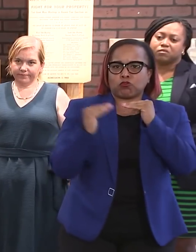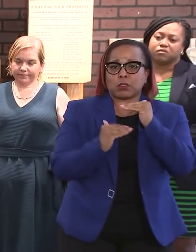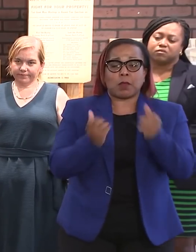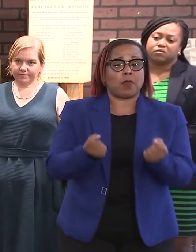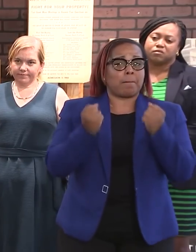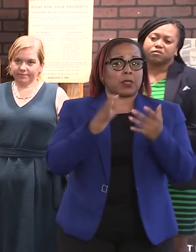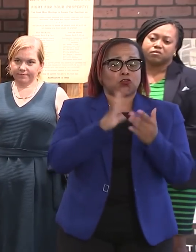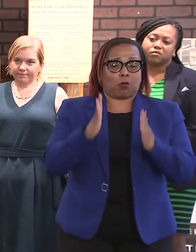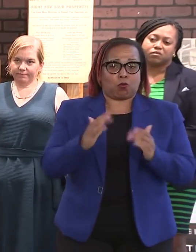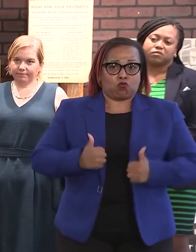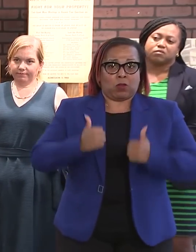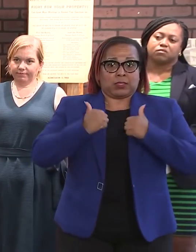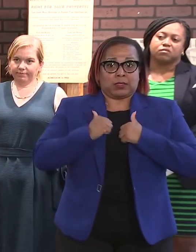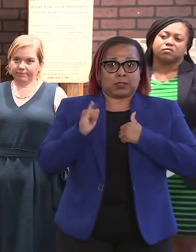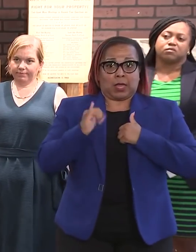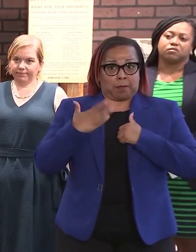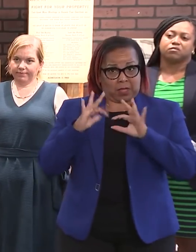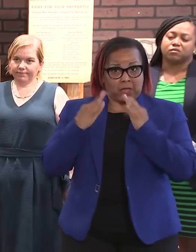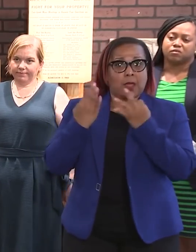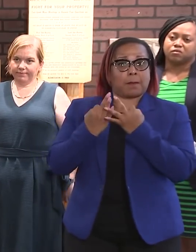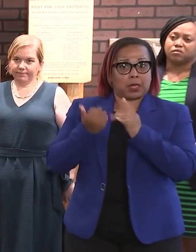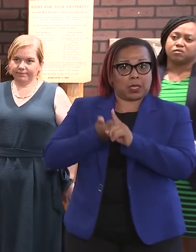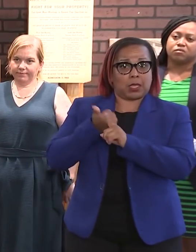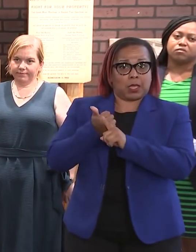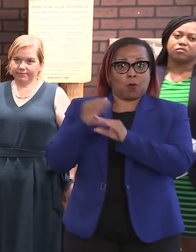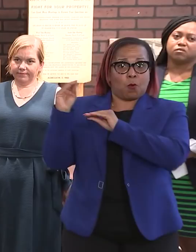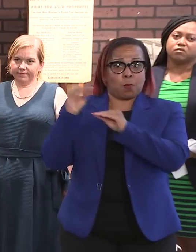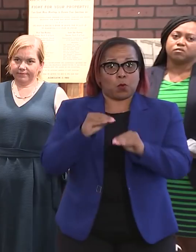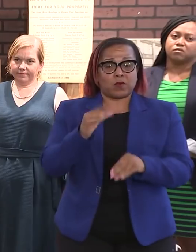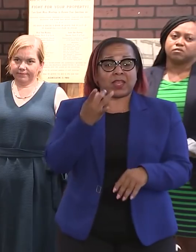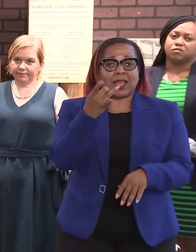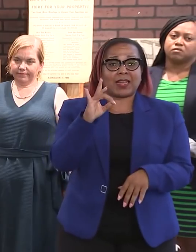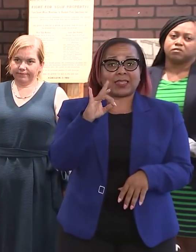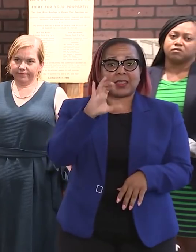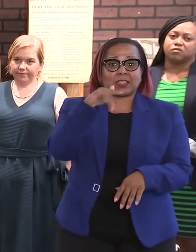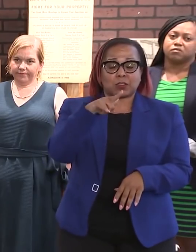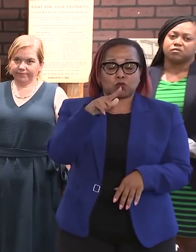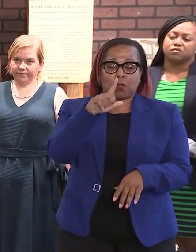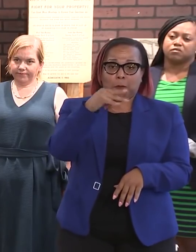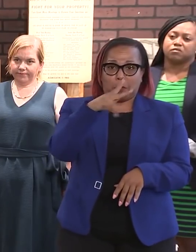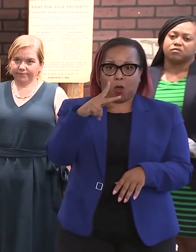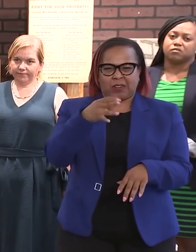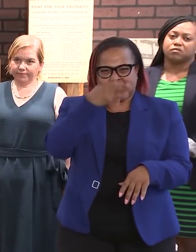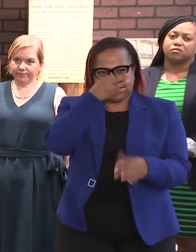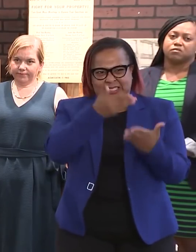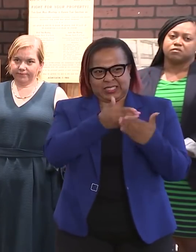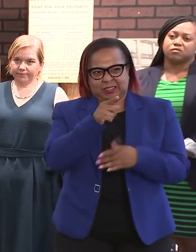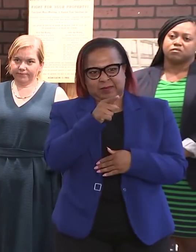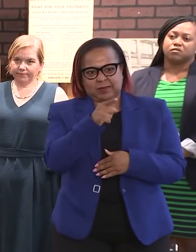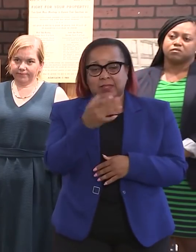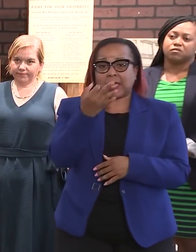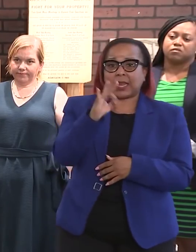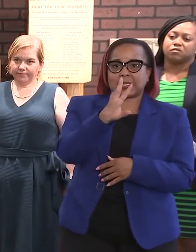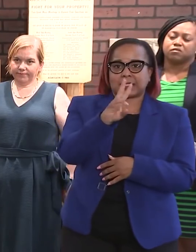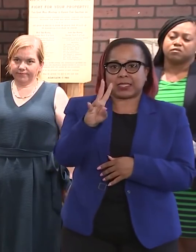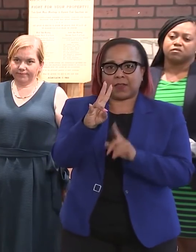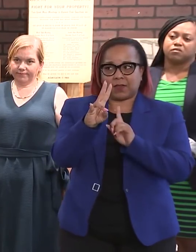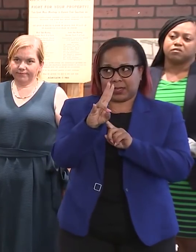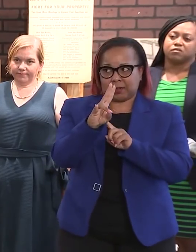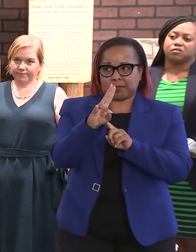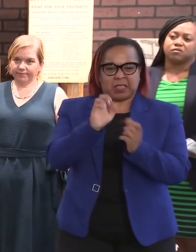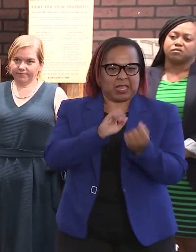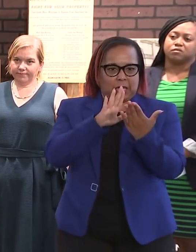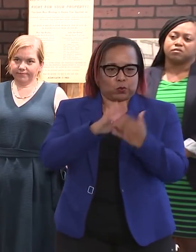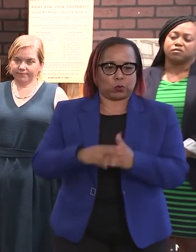many Chicago residents, like my family, who moved to 18th and Central Park right down the street in 1967,